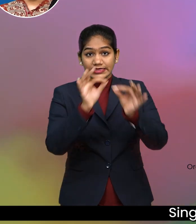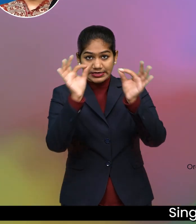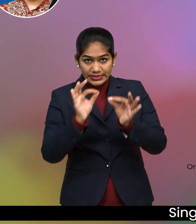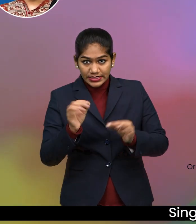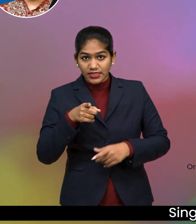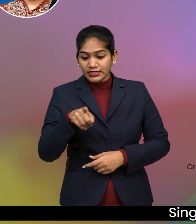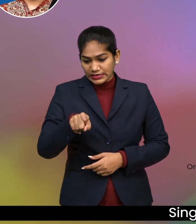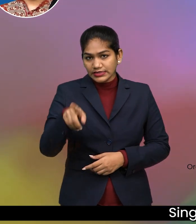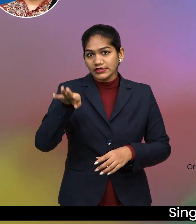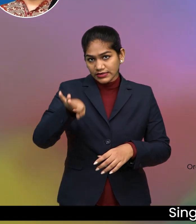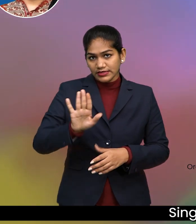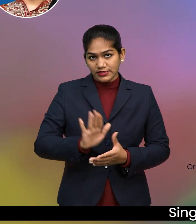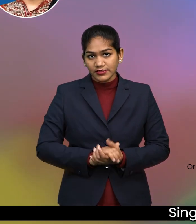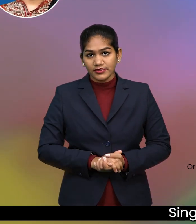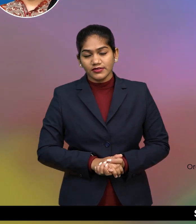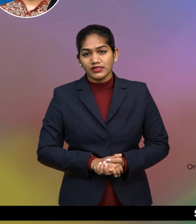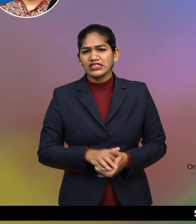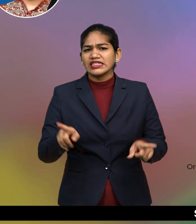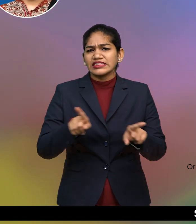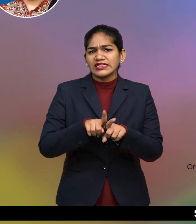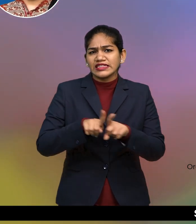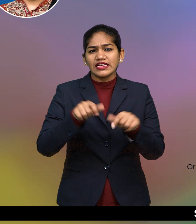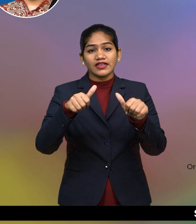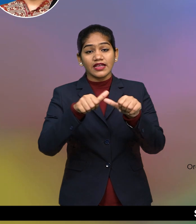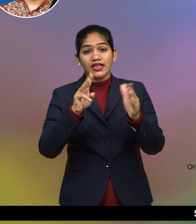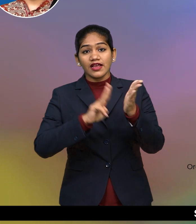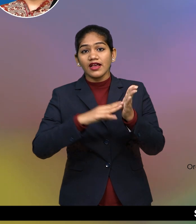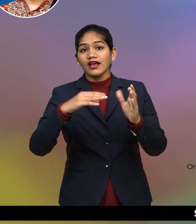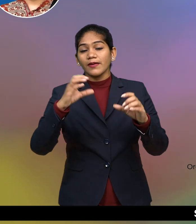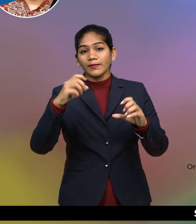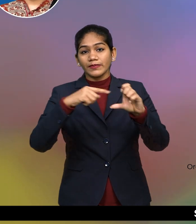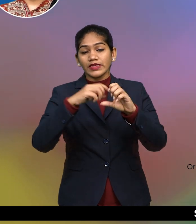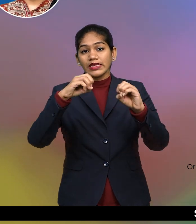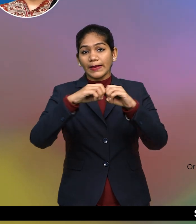Single-celled organisms such as amoeba,